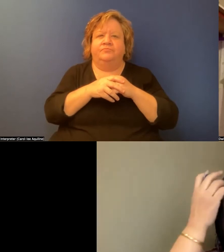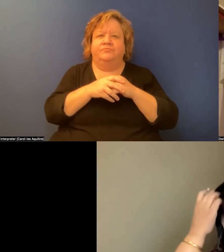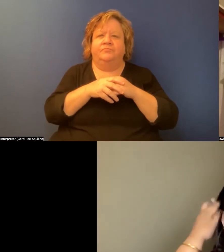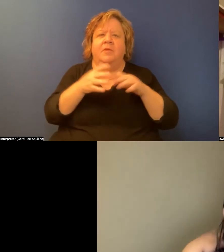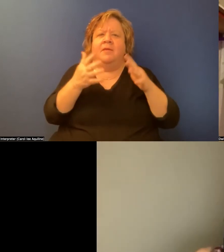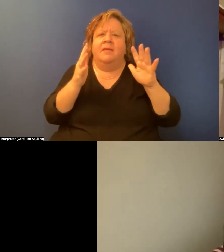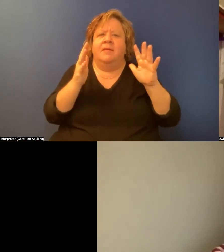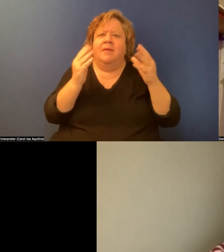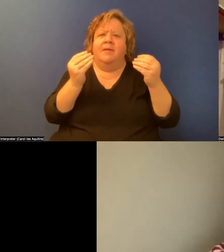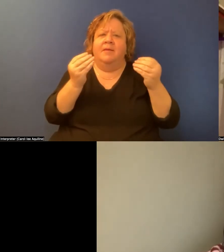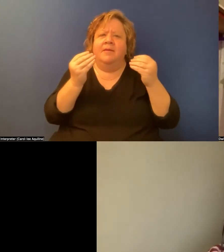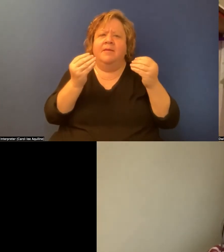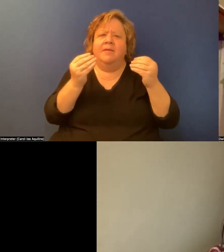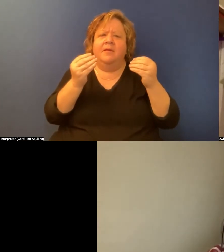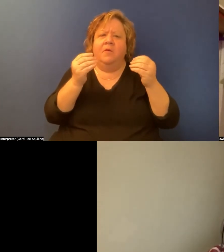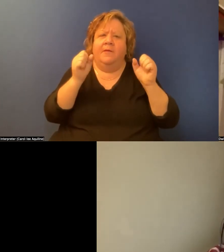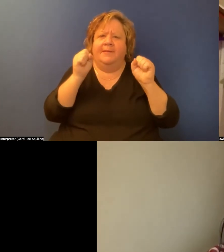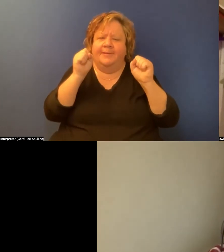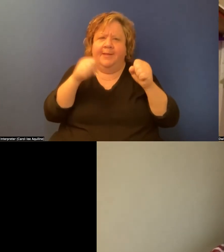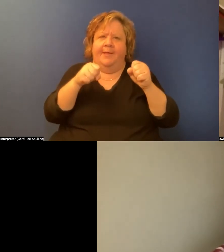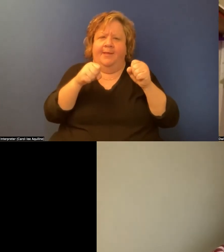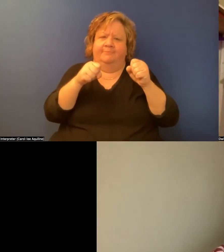advantage of effort to include them?